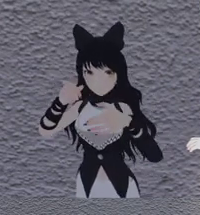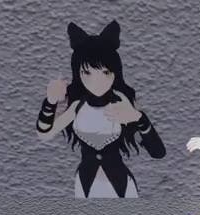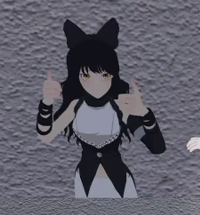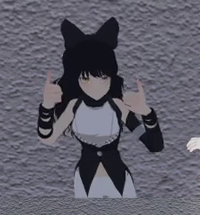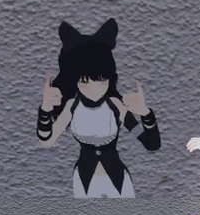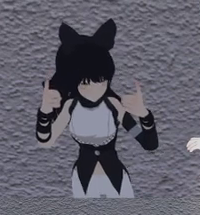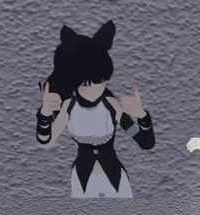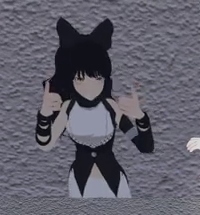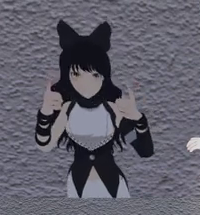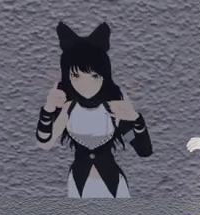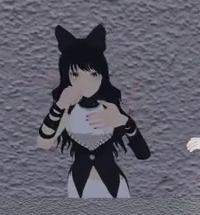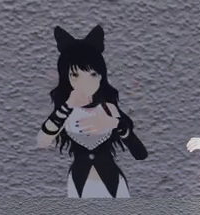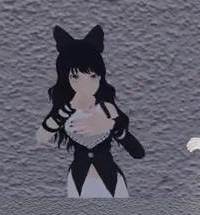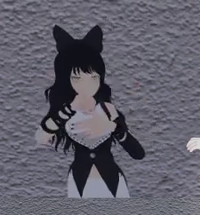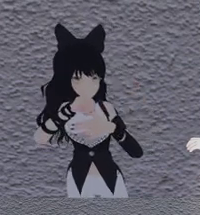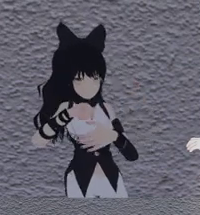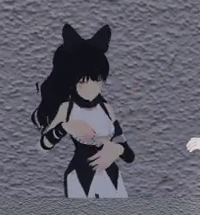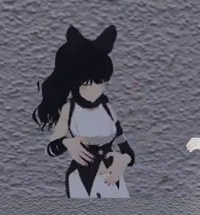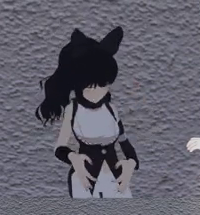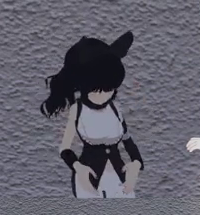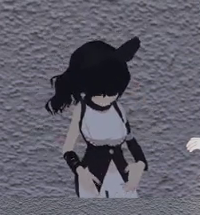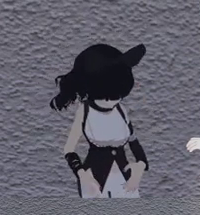you're using an F hand.